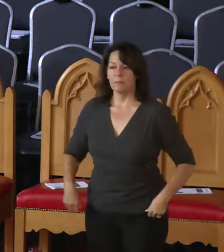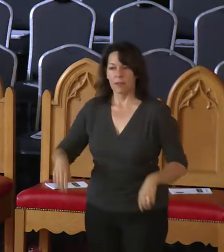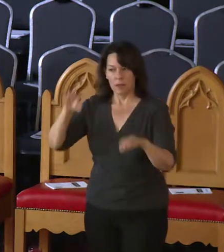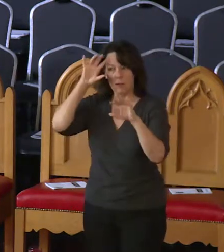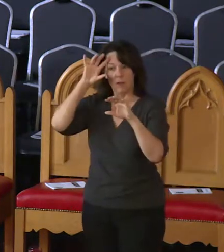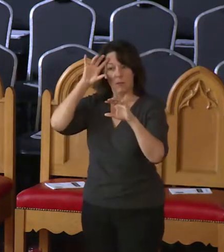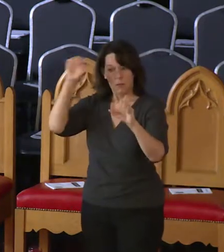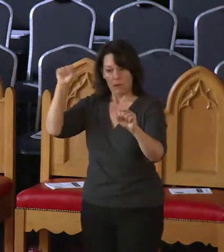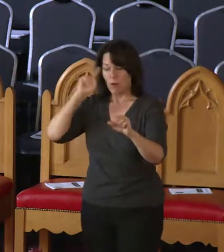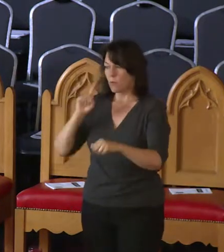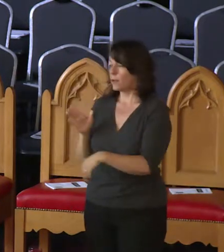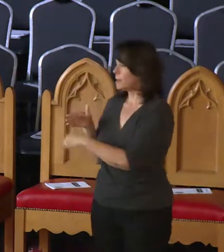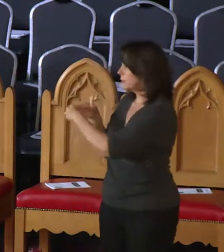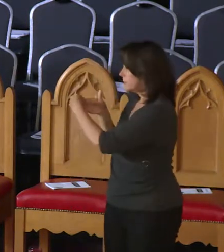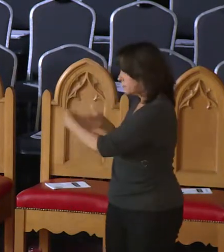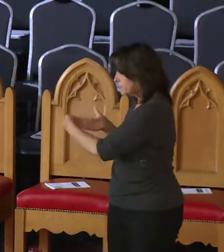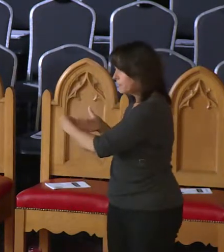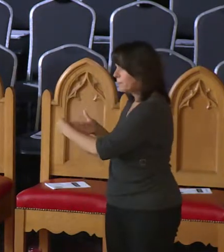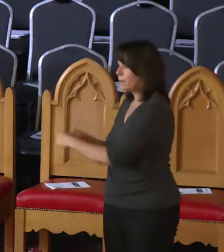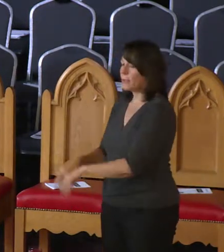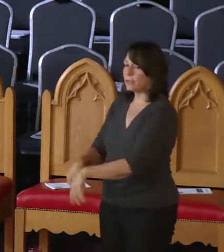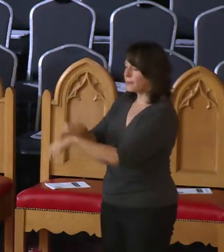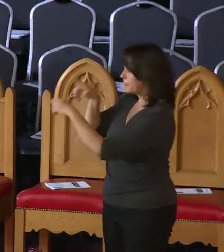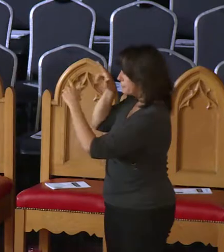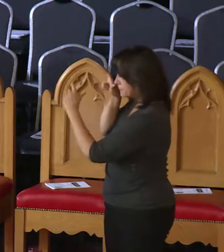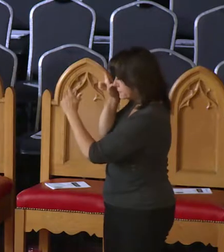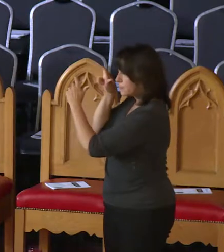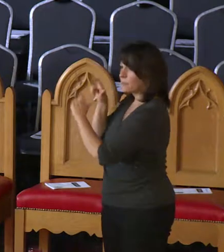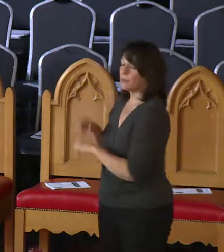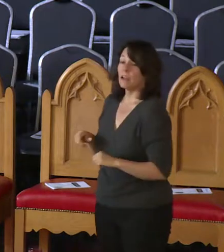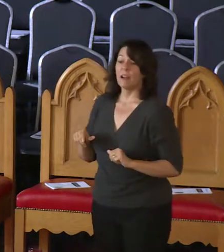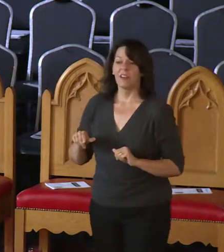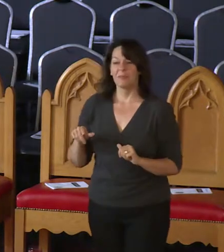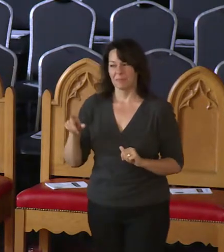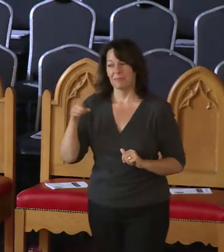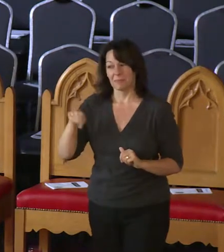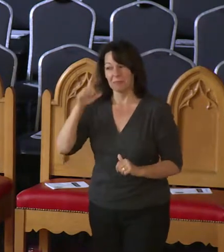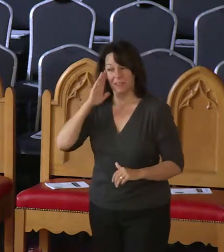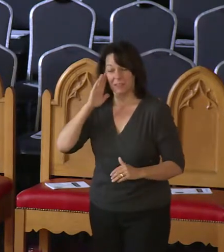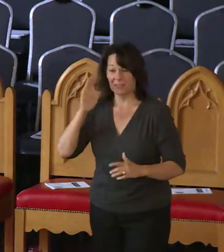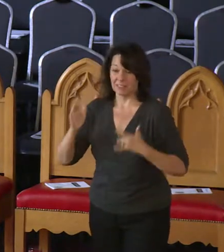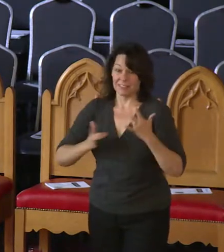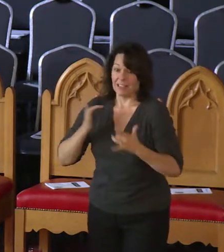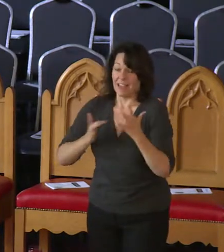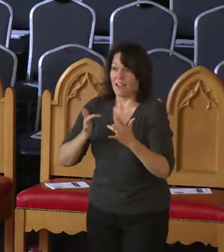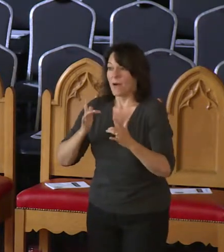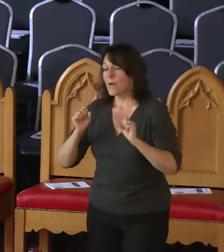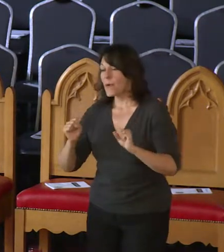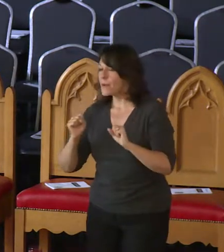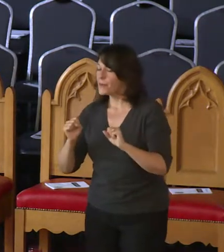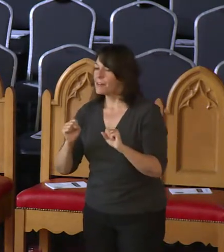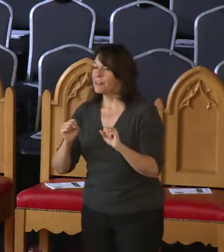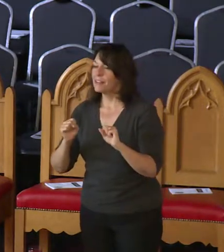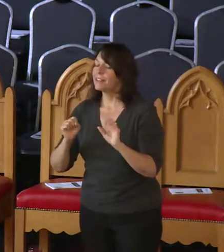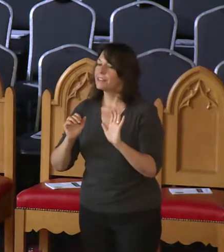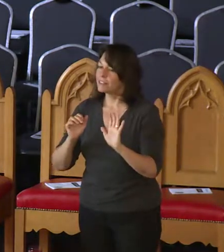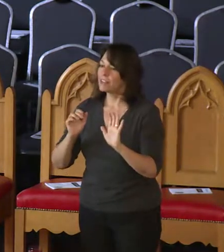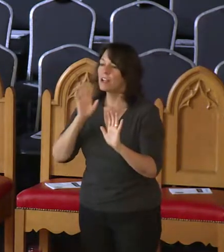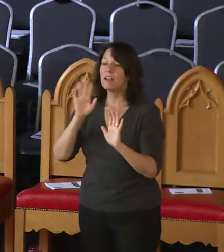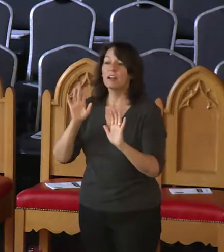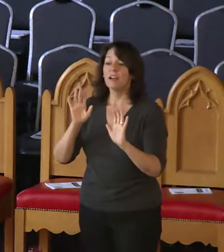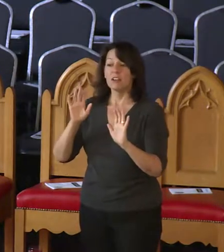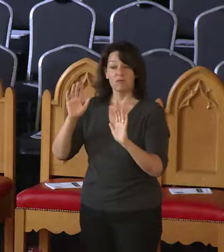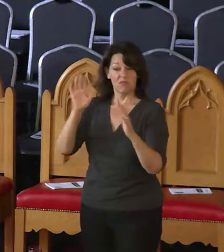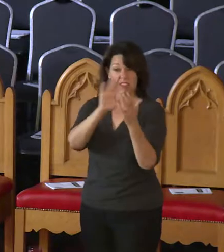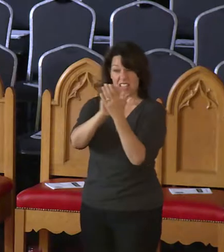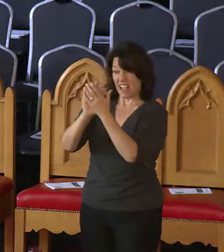student at center stage, and a photograph will be taken. We understand the joy and excitement accompanying such an auspicious occasion, but we ask